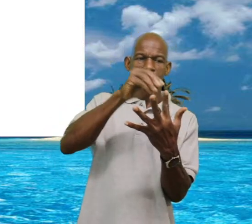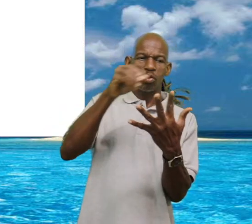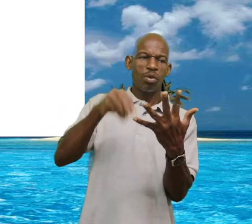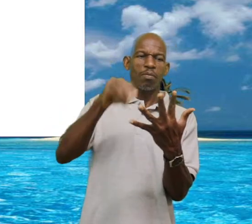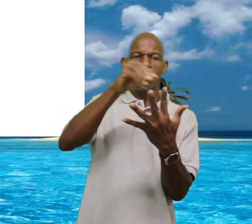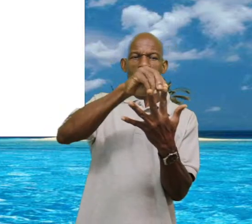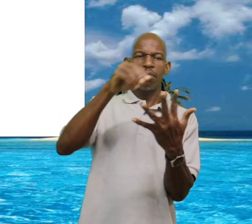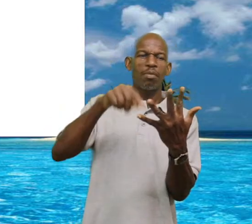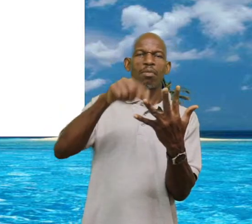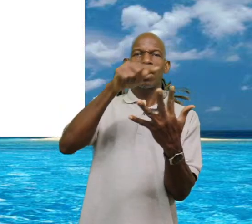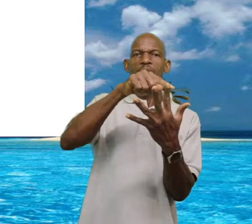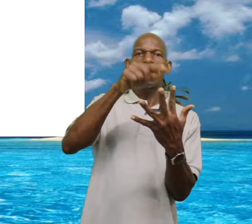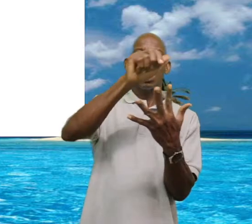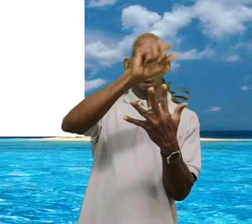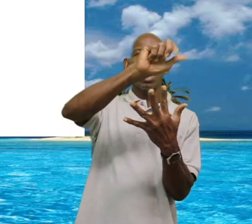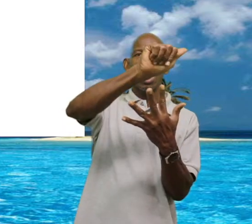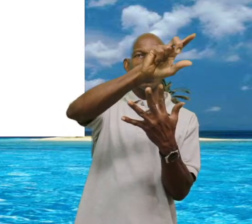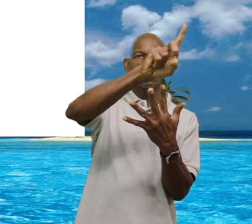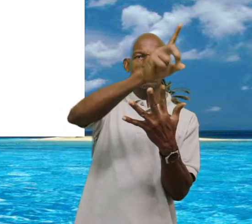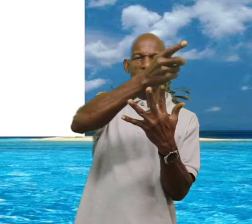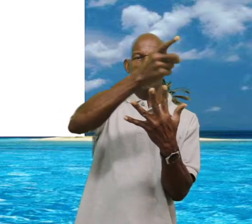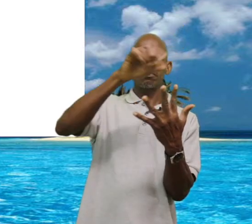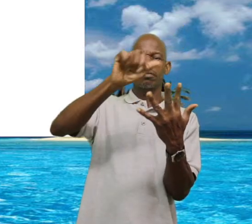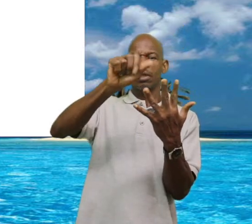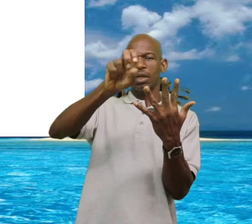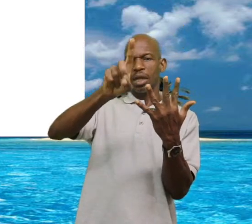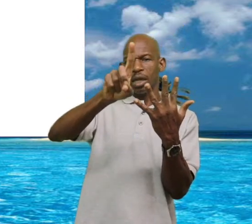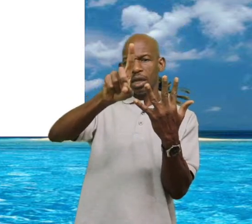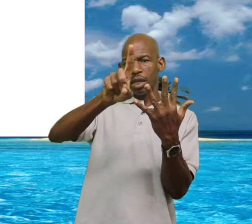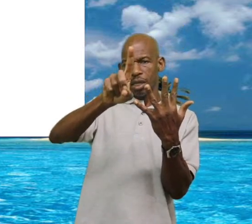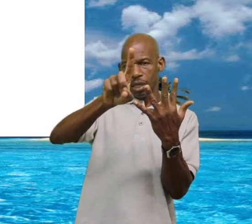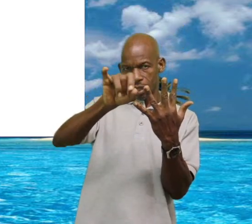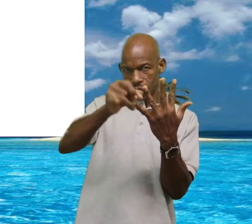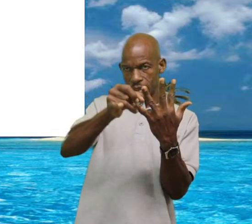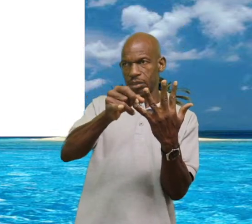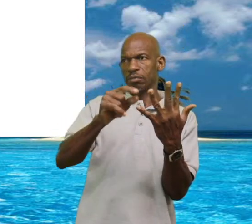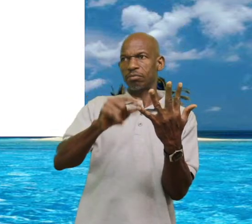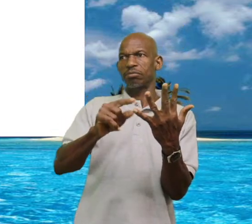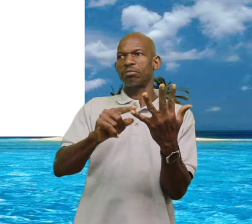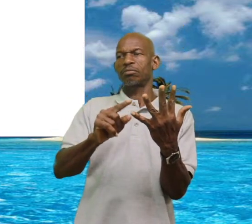And this is a man. And we could use an adjective to describe this man.